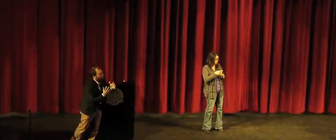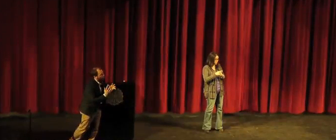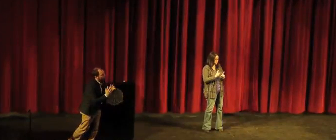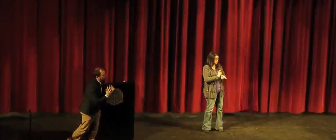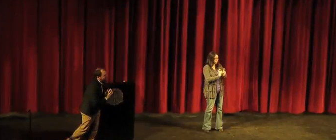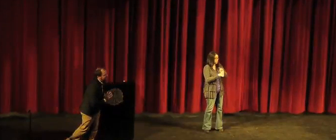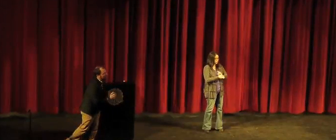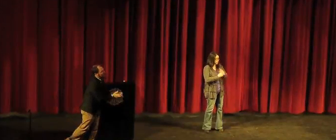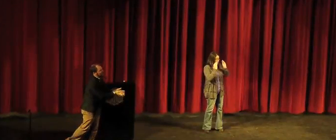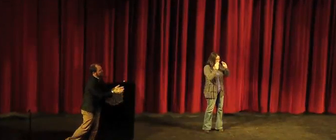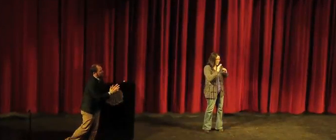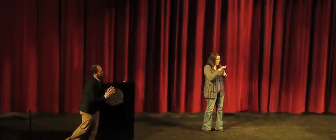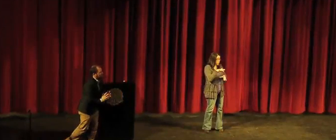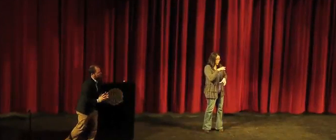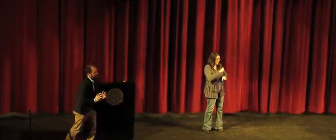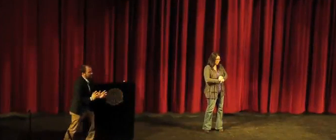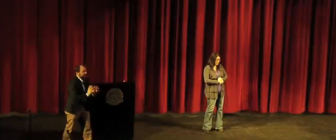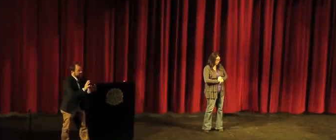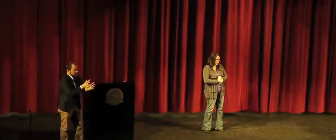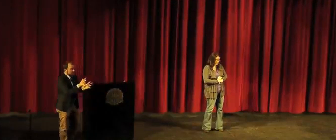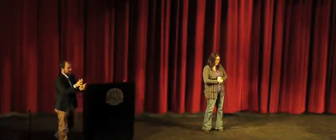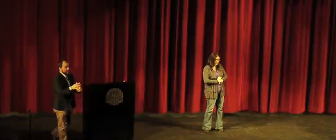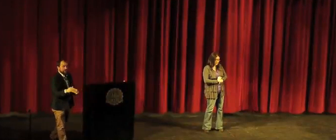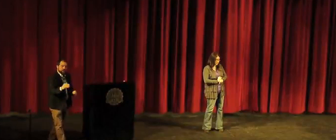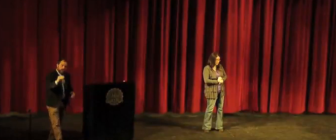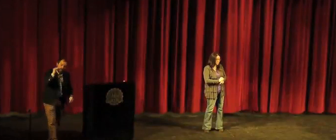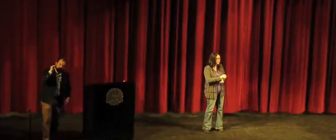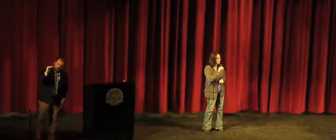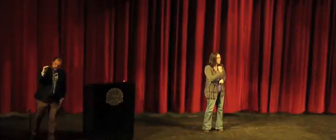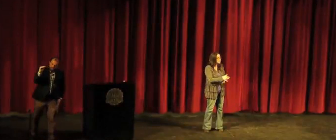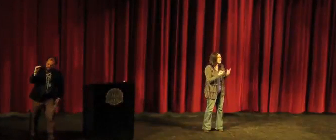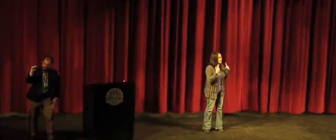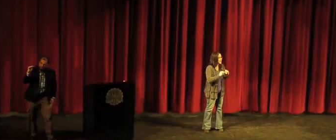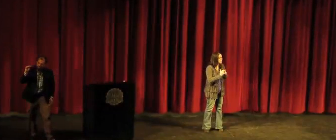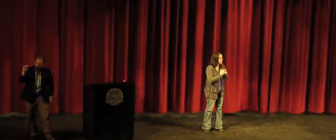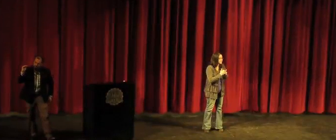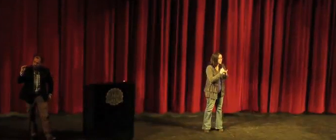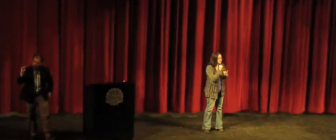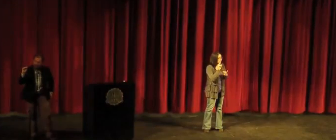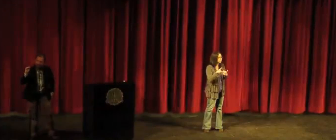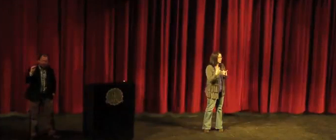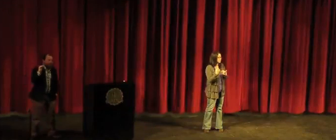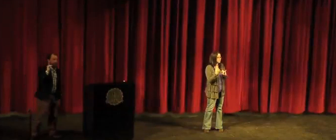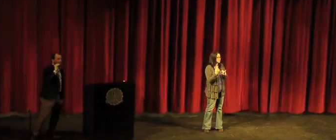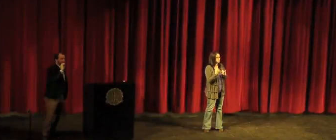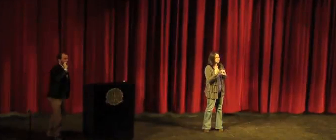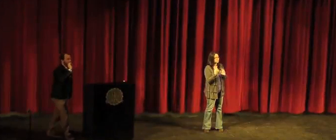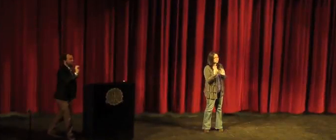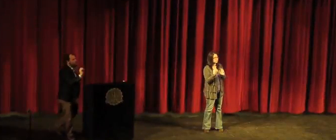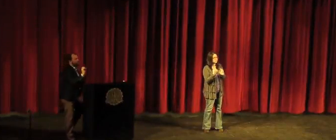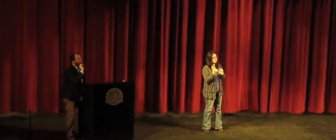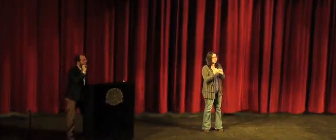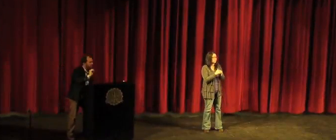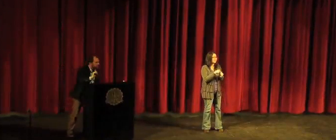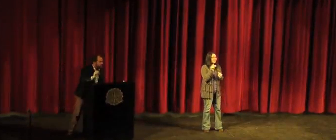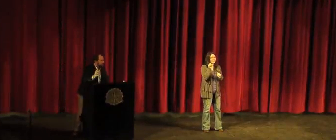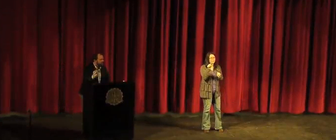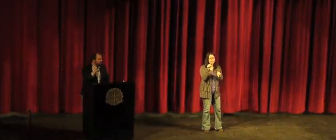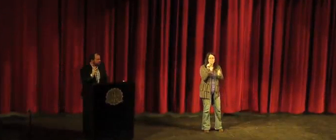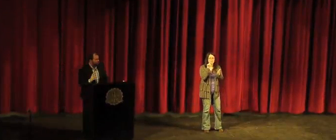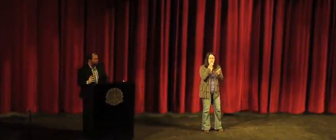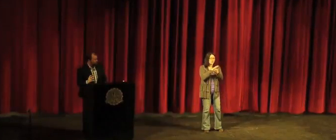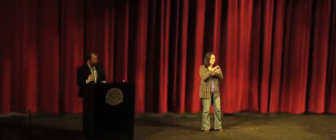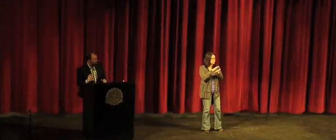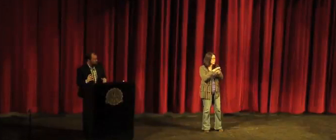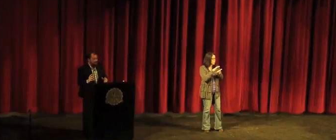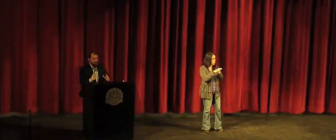your dispositions. And that's going to happen not just in the curricular content that you